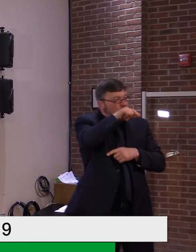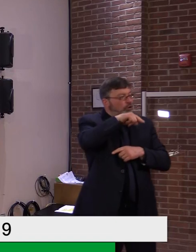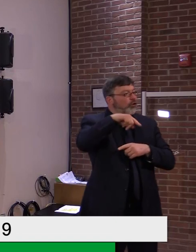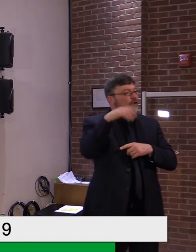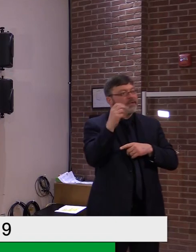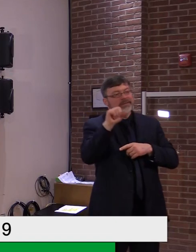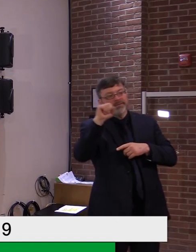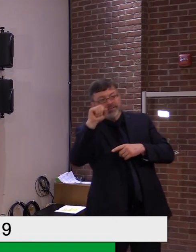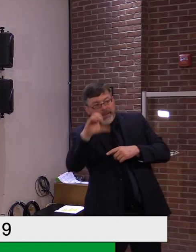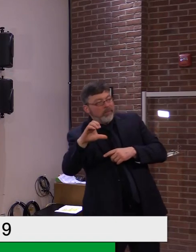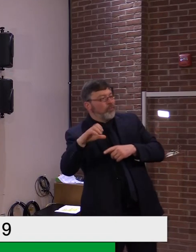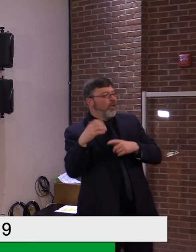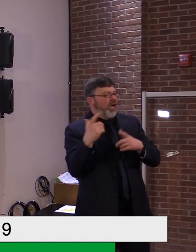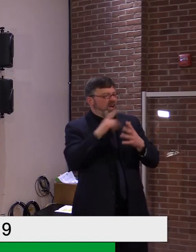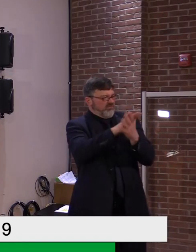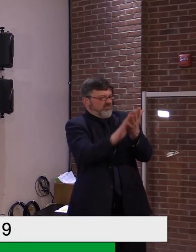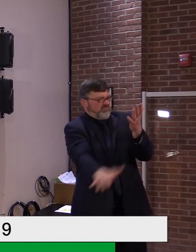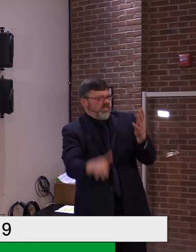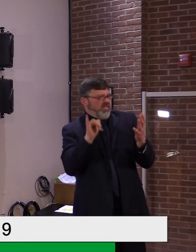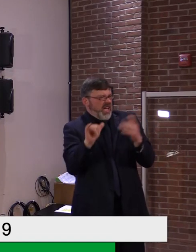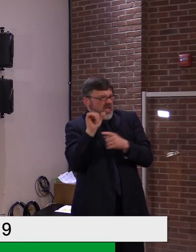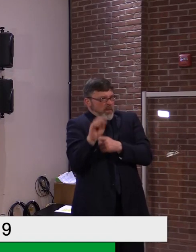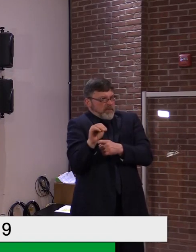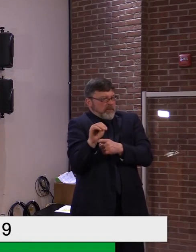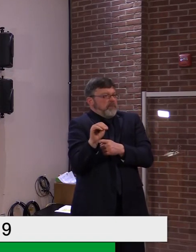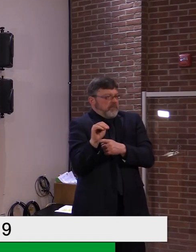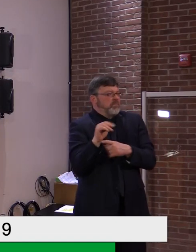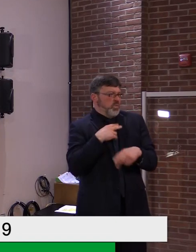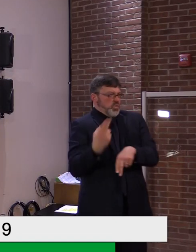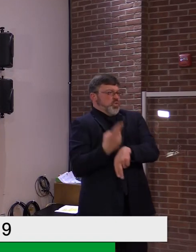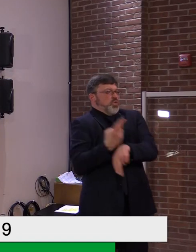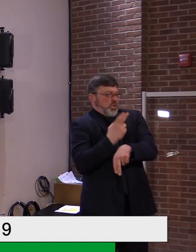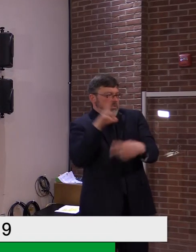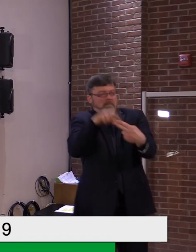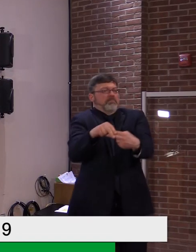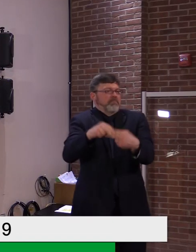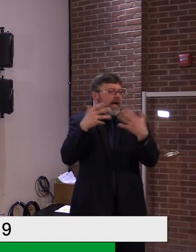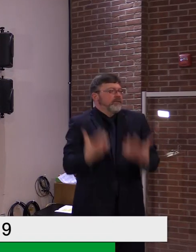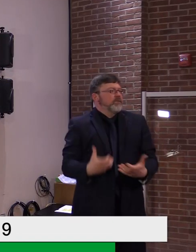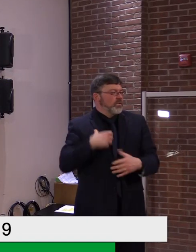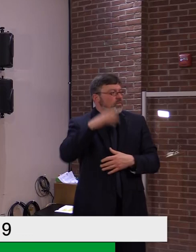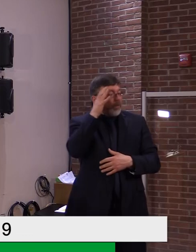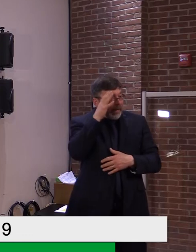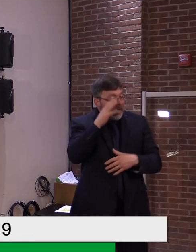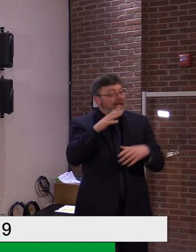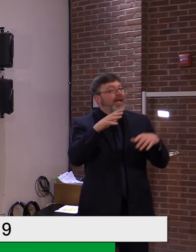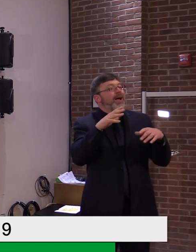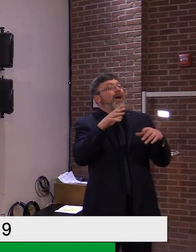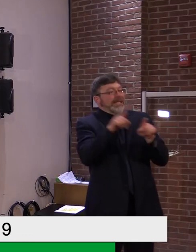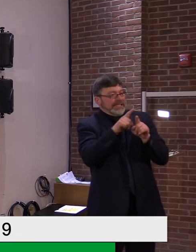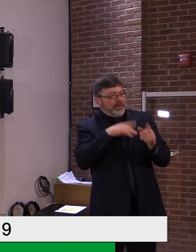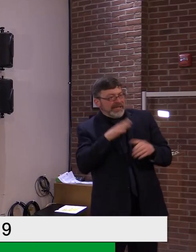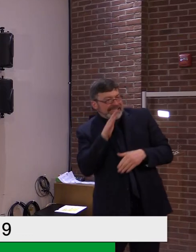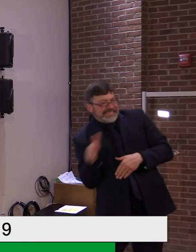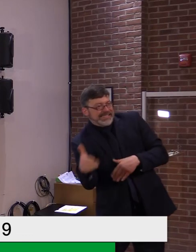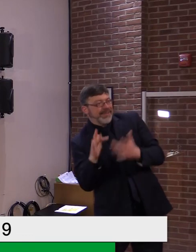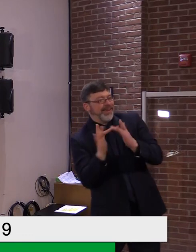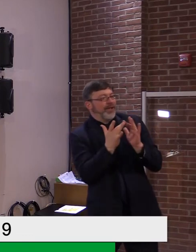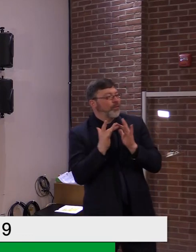their, you know, using their friends to help them understand why it's important to